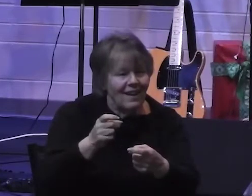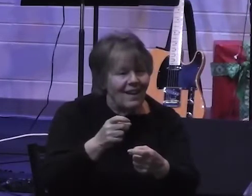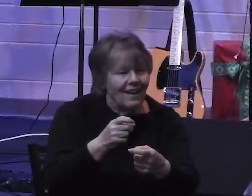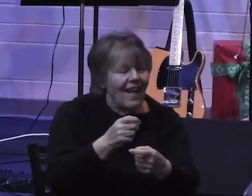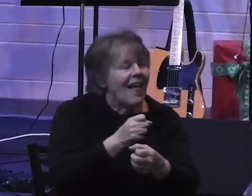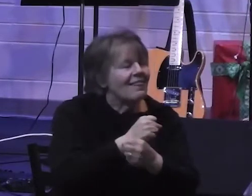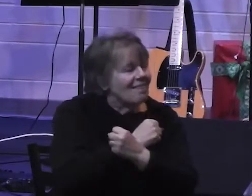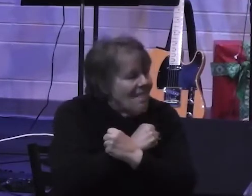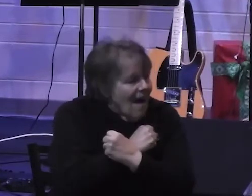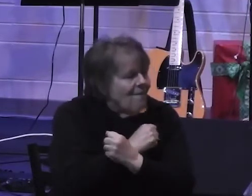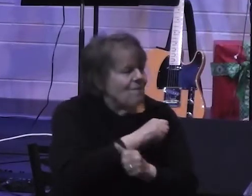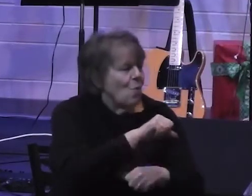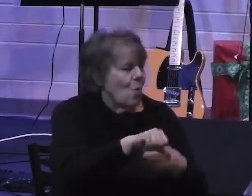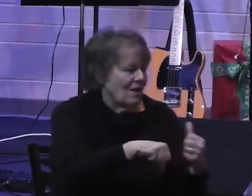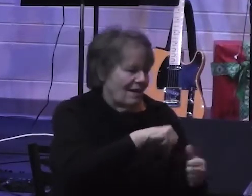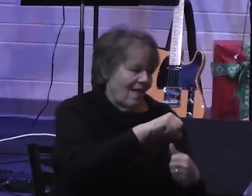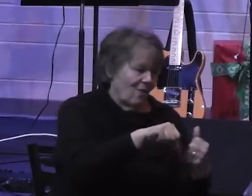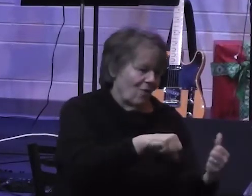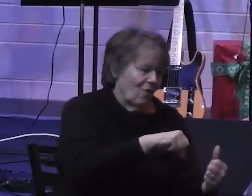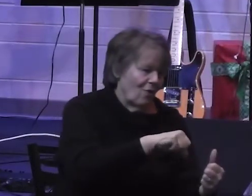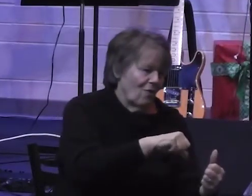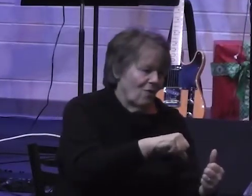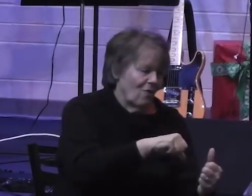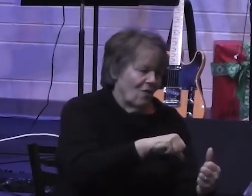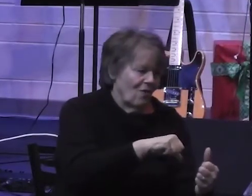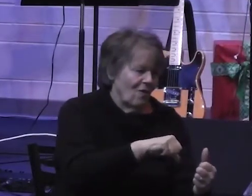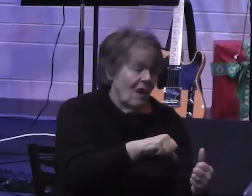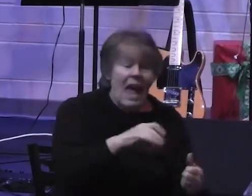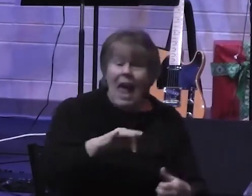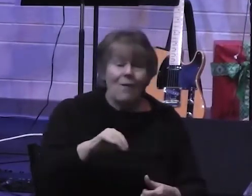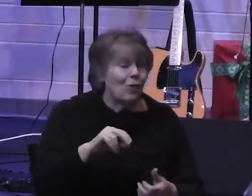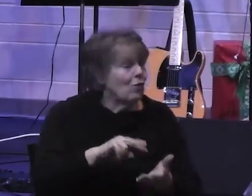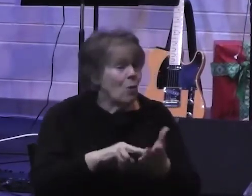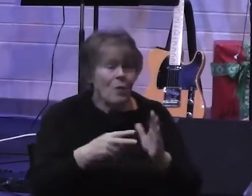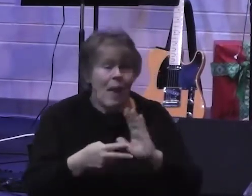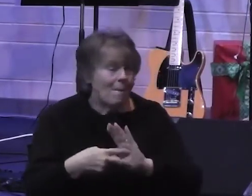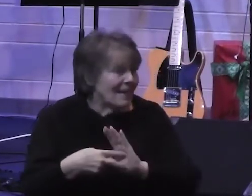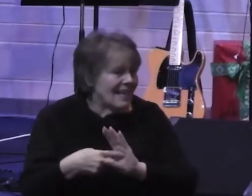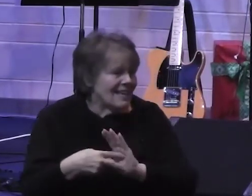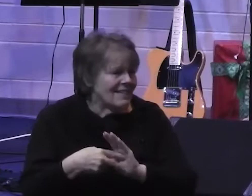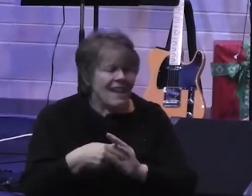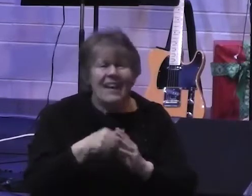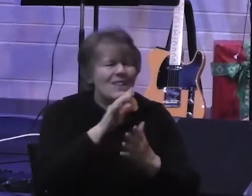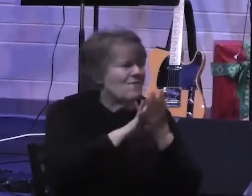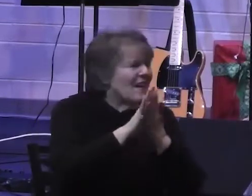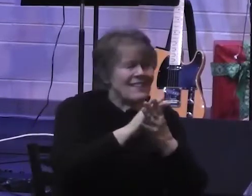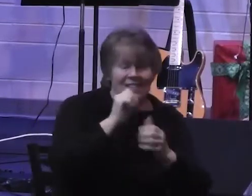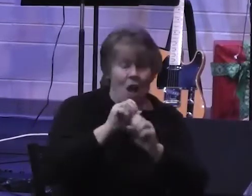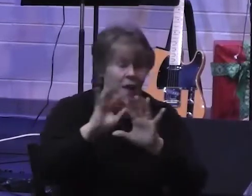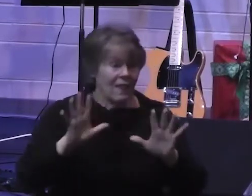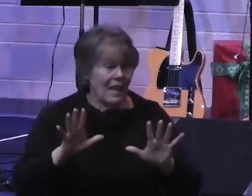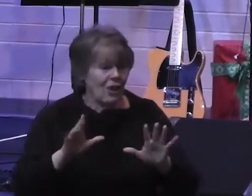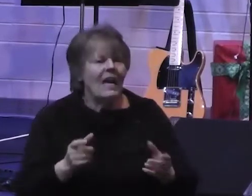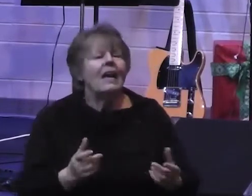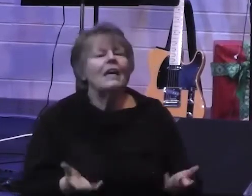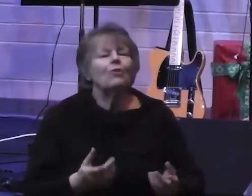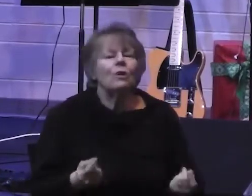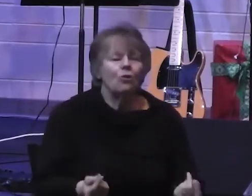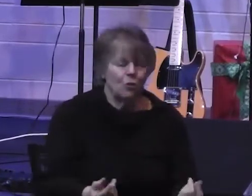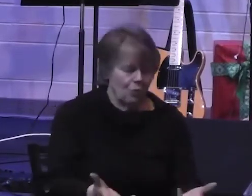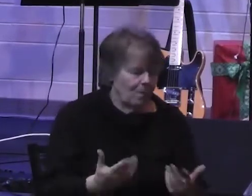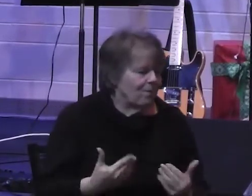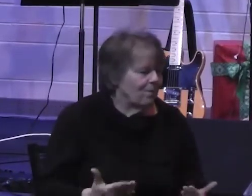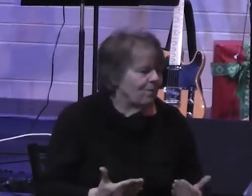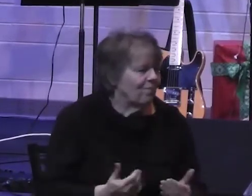Love one another. In case you don't know what that means, in case that's fuzzy, in case that's not clear, here's what you